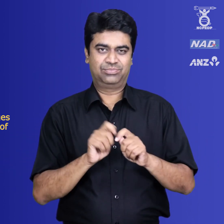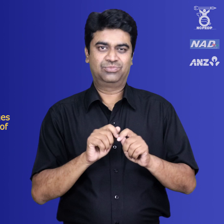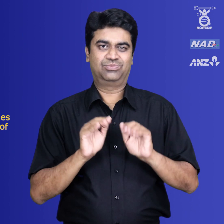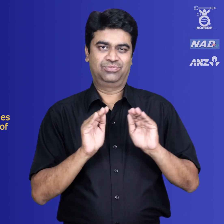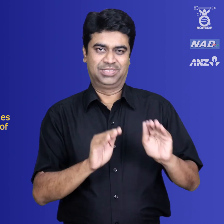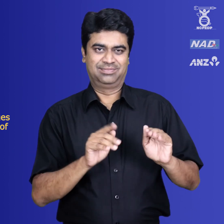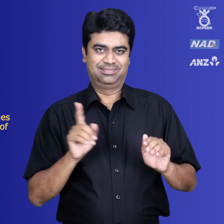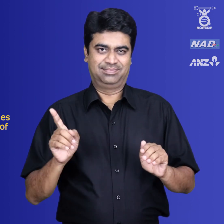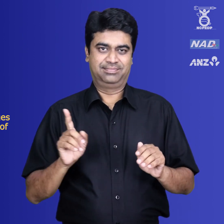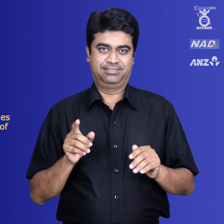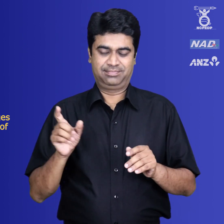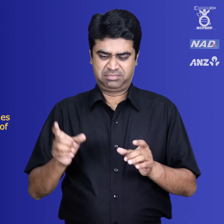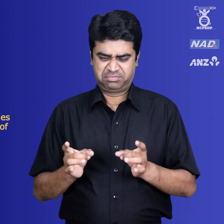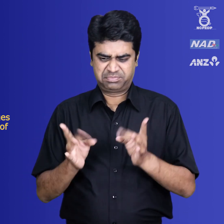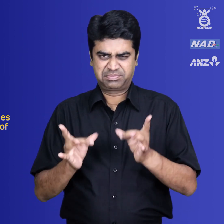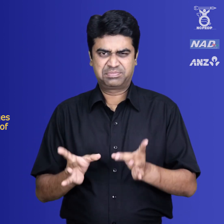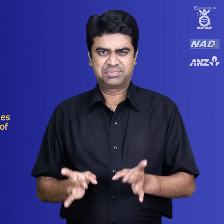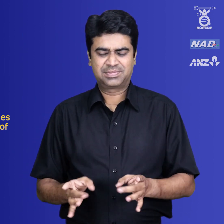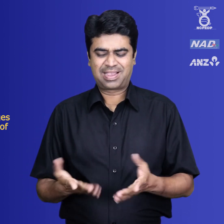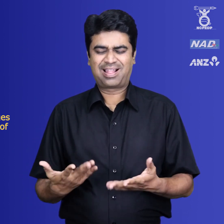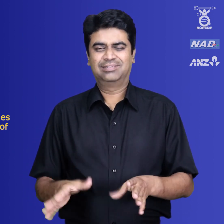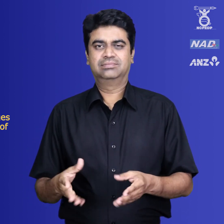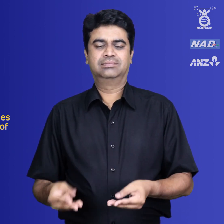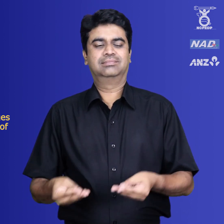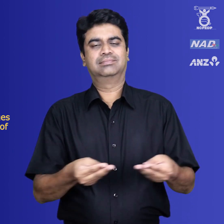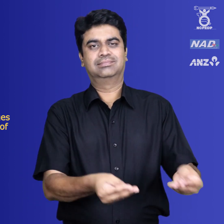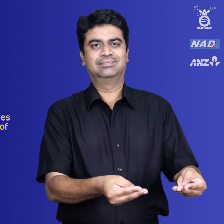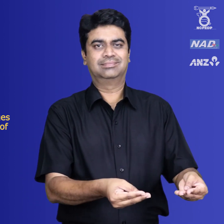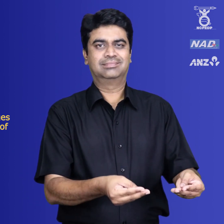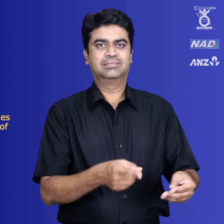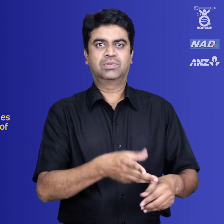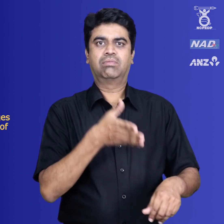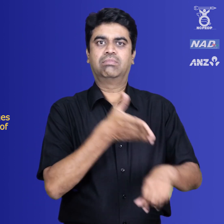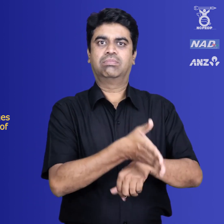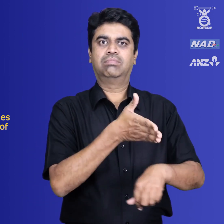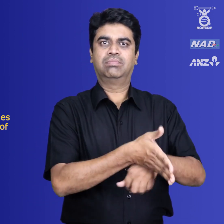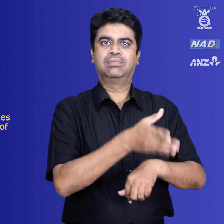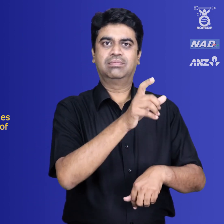any supporting device of a person with disability.